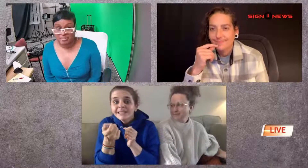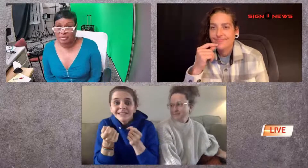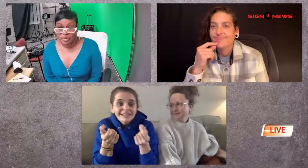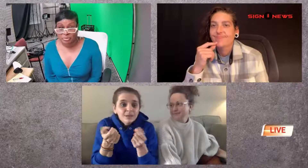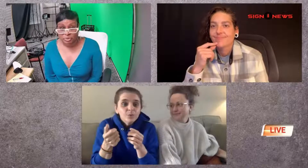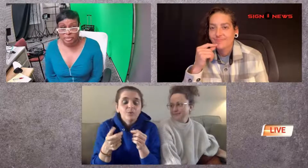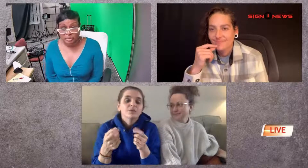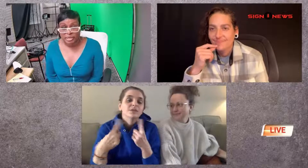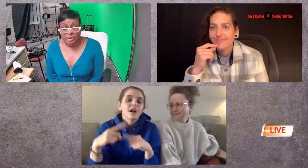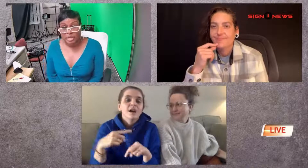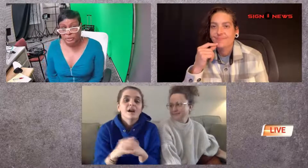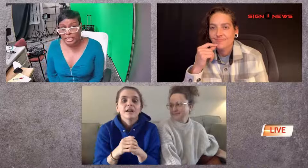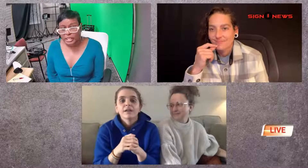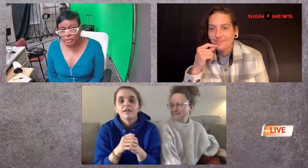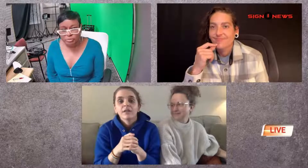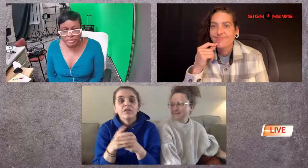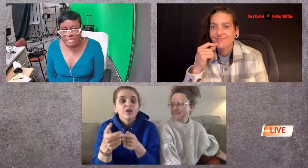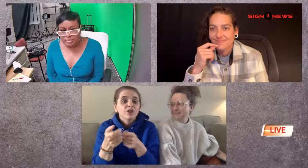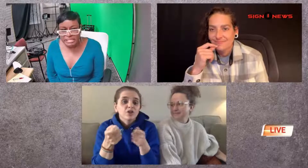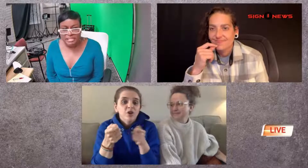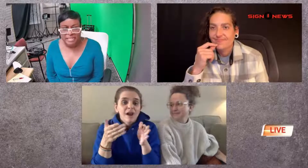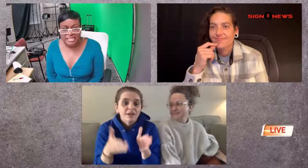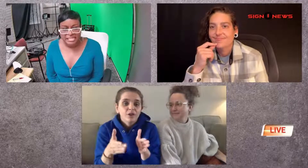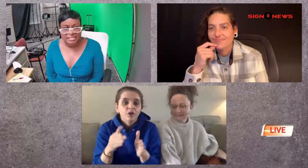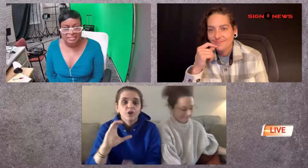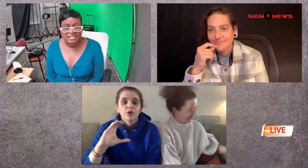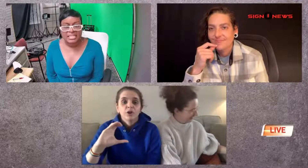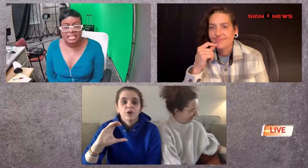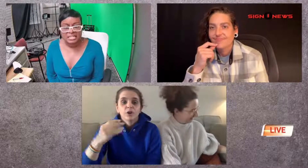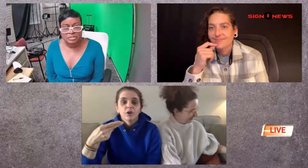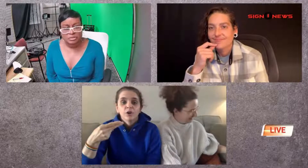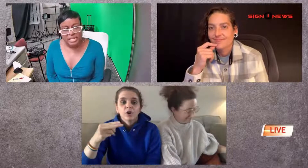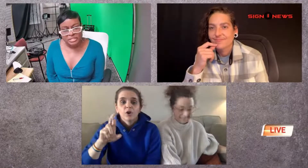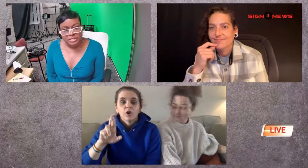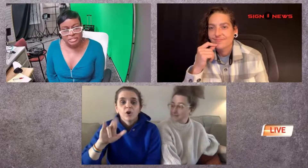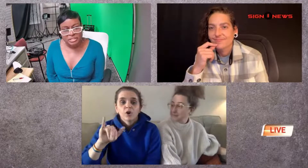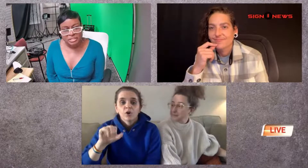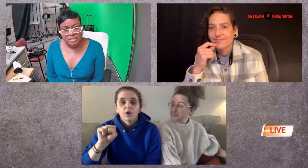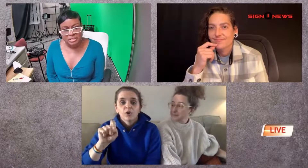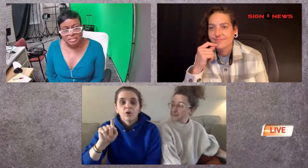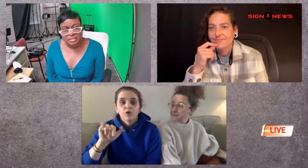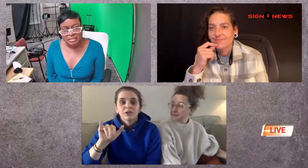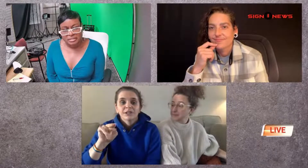And everyone was really quick about learning little bits and pieces of ASL. The director